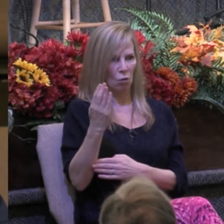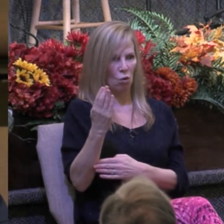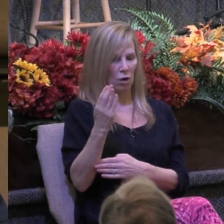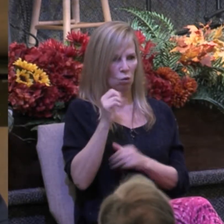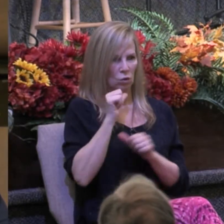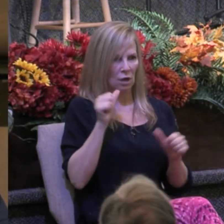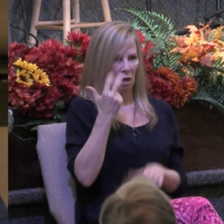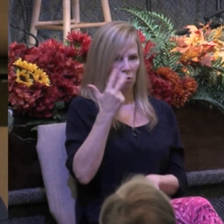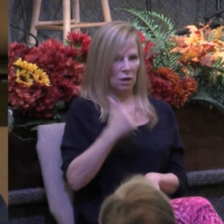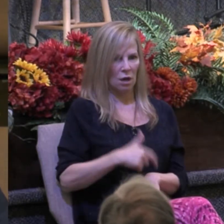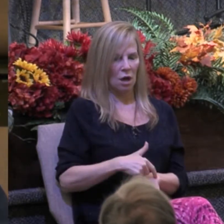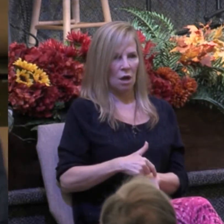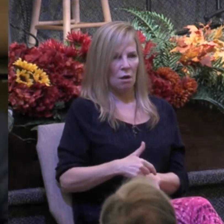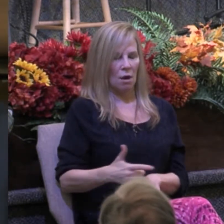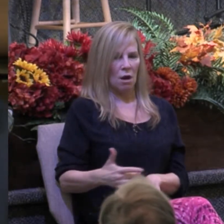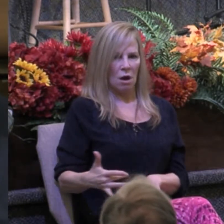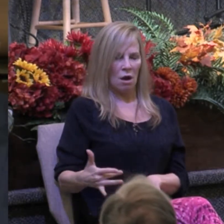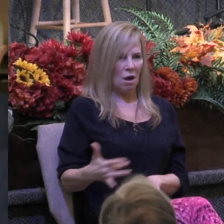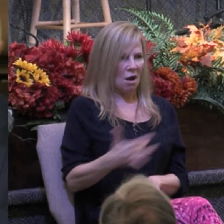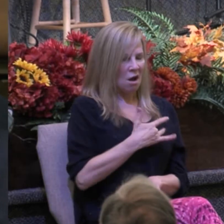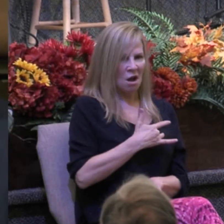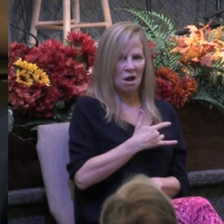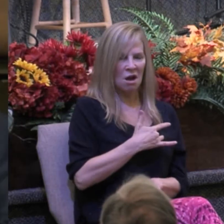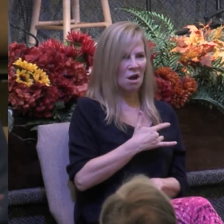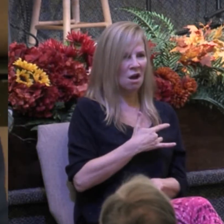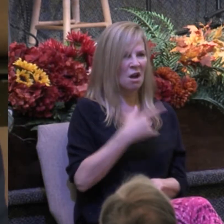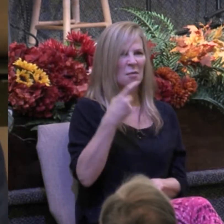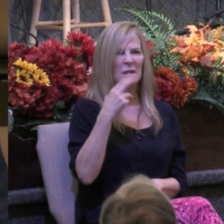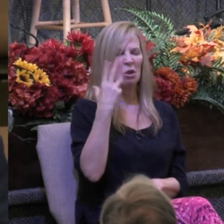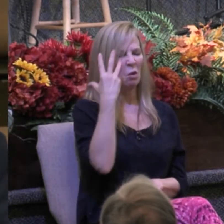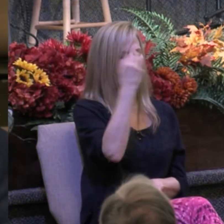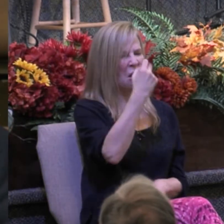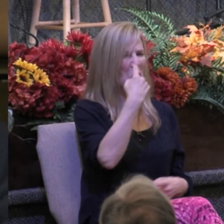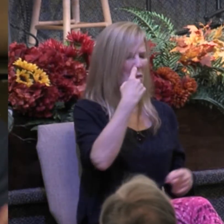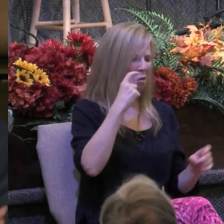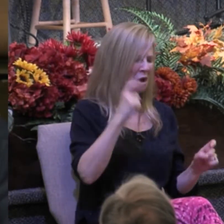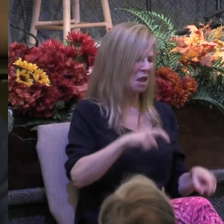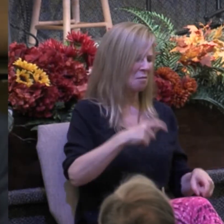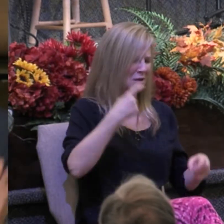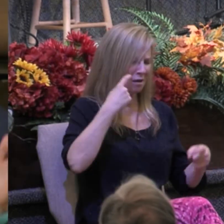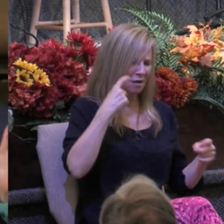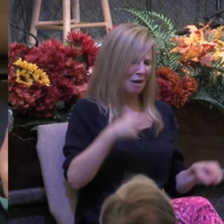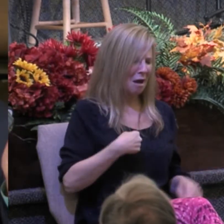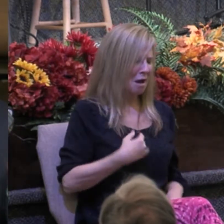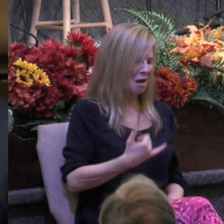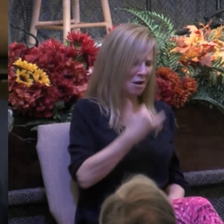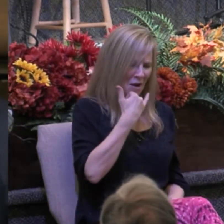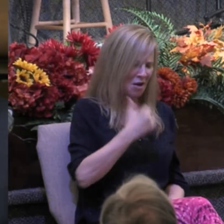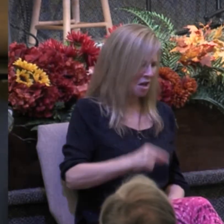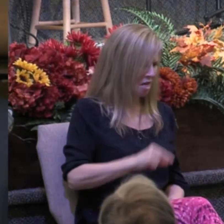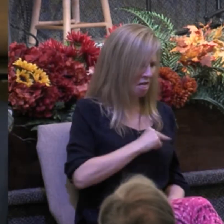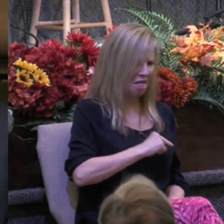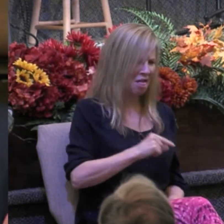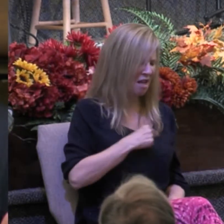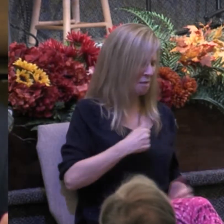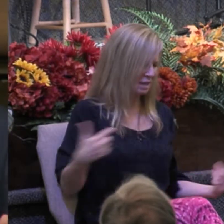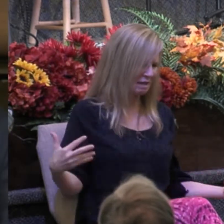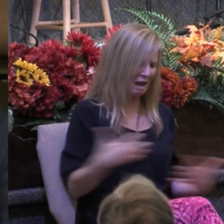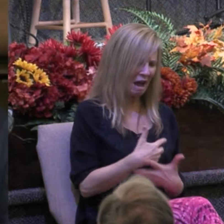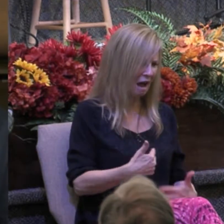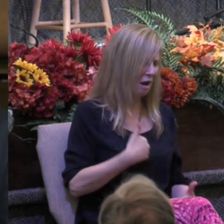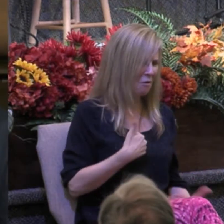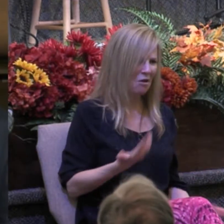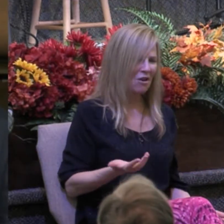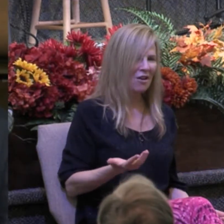wept bitterly. Peter knew he was wrong. He knew he had failed miserably. And he realized what a coward he